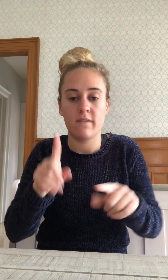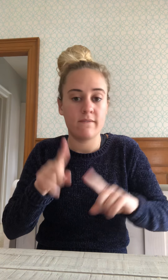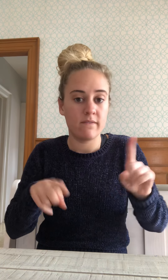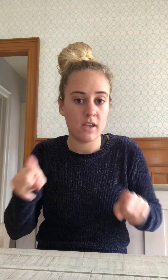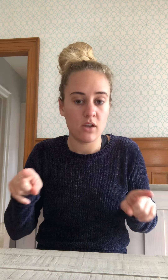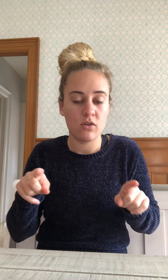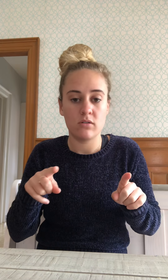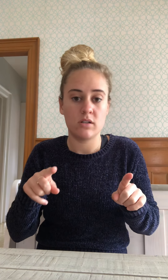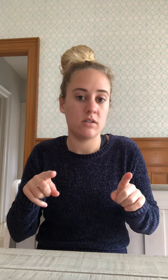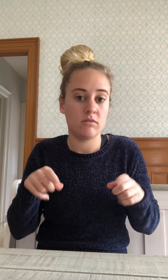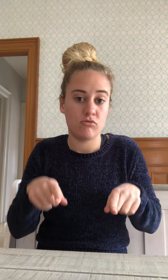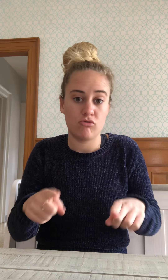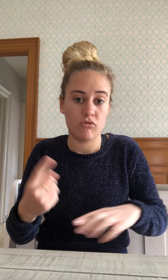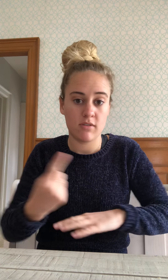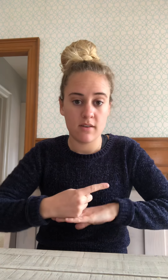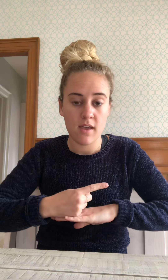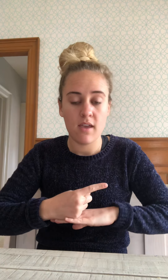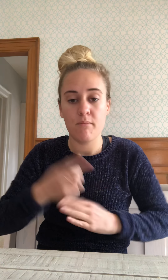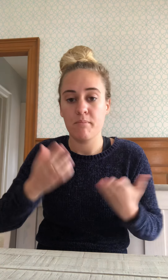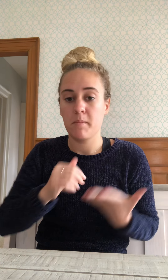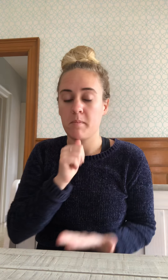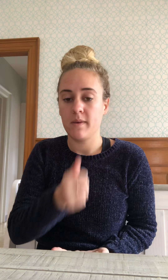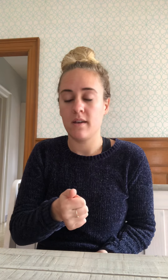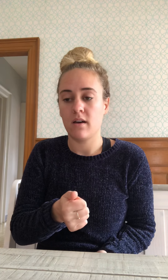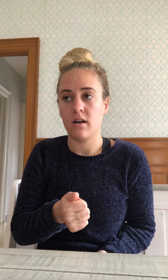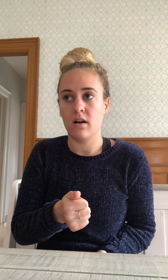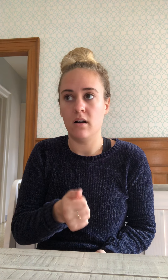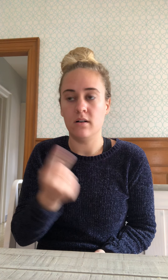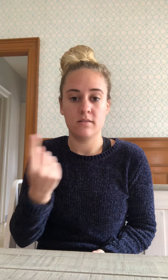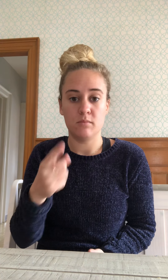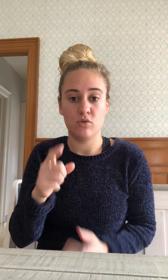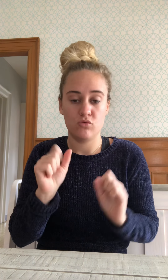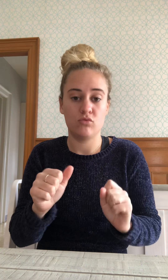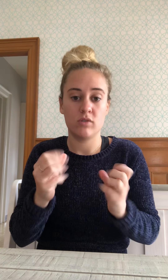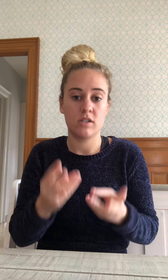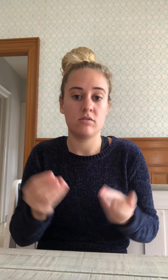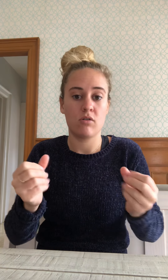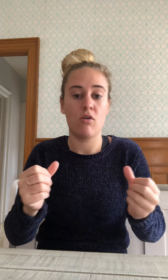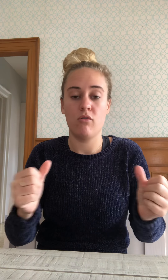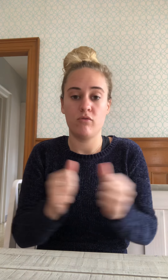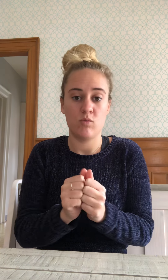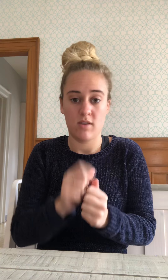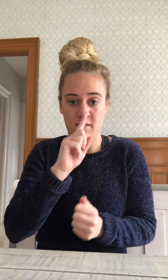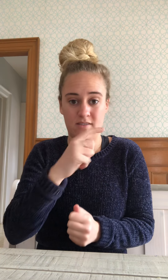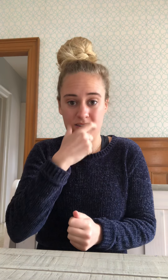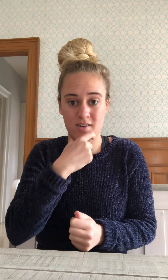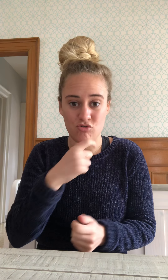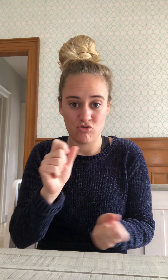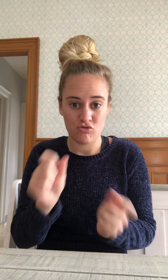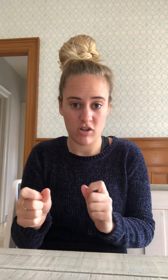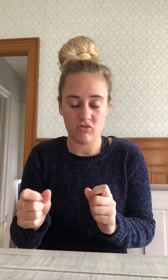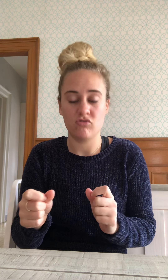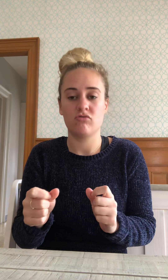during the day. And it may not be something you can solve by changing a denture or relining a denture. So again, this goes back to the